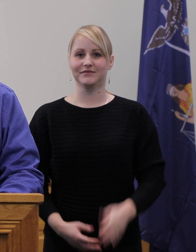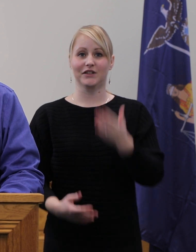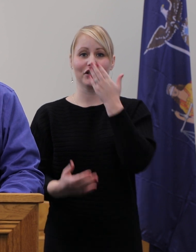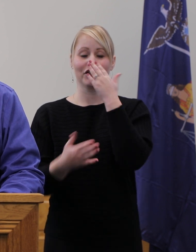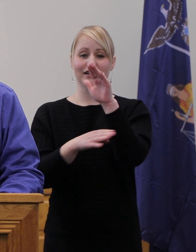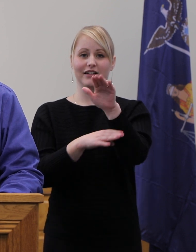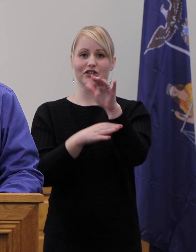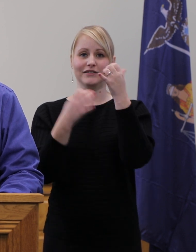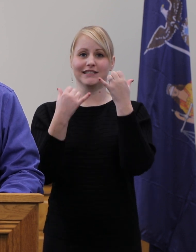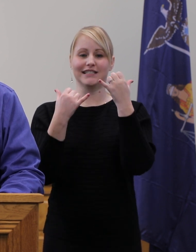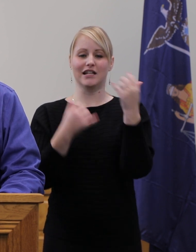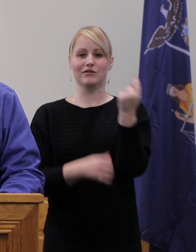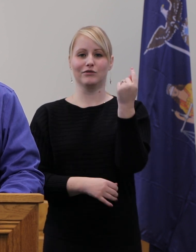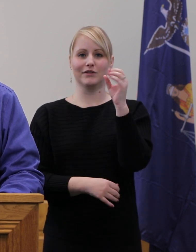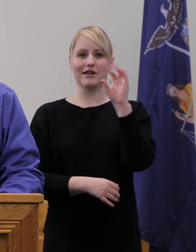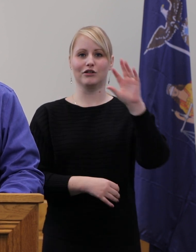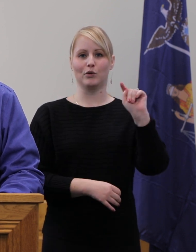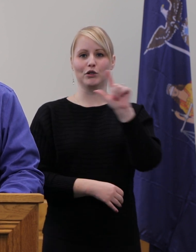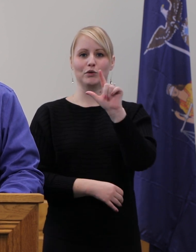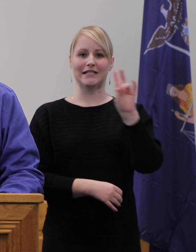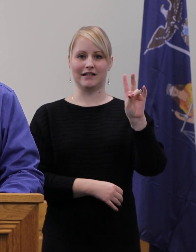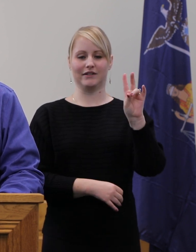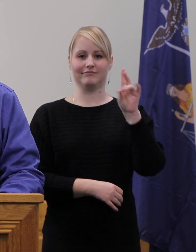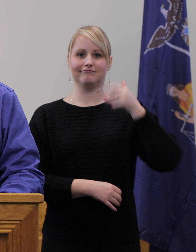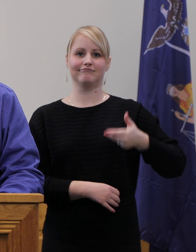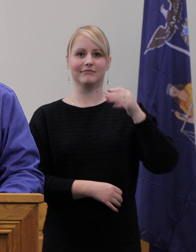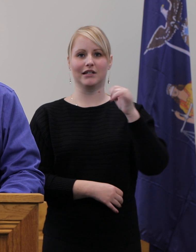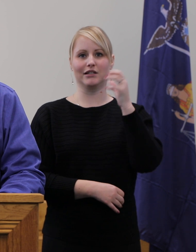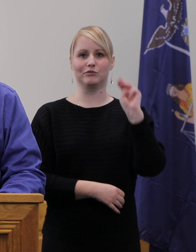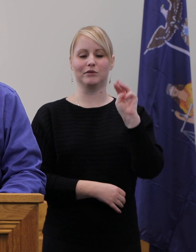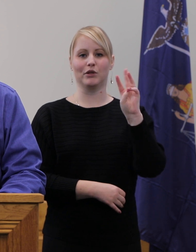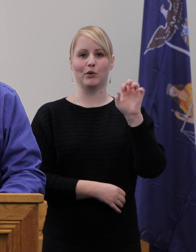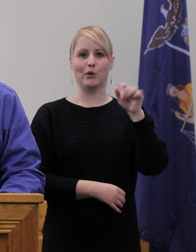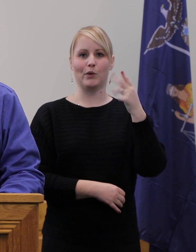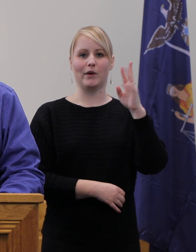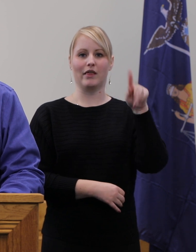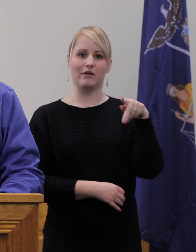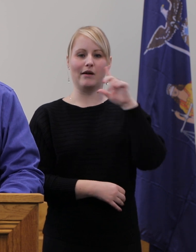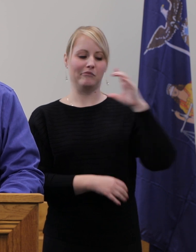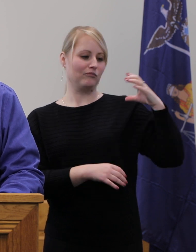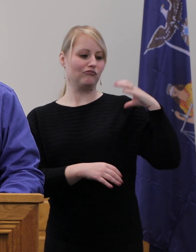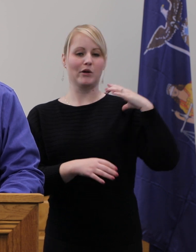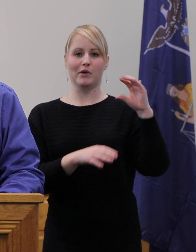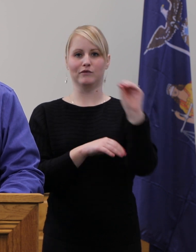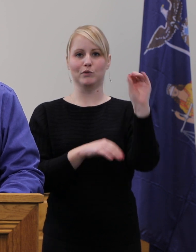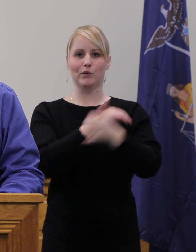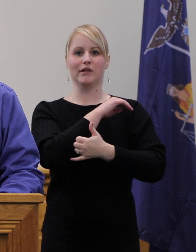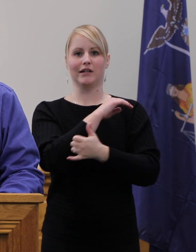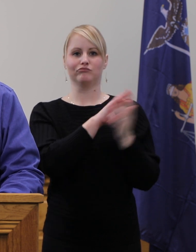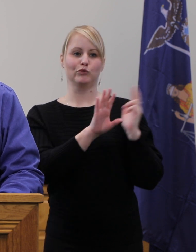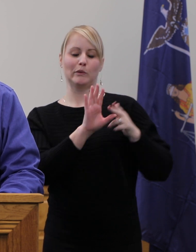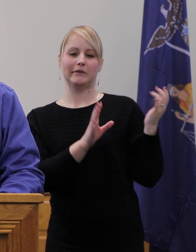Good afternoon. Today is Tuesday, October 27th. I'm Jim Weatherup, Chairman of the Oswego County Legislature. Joining me again today is